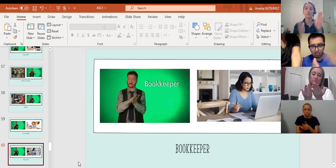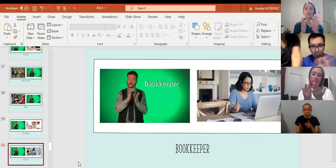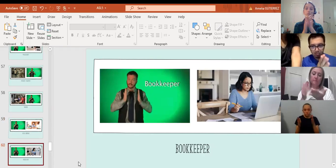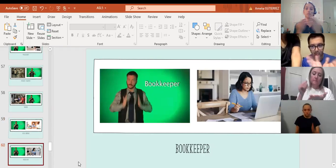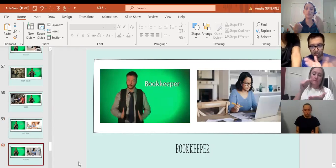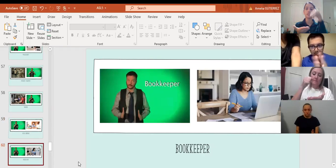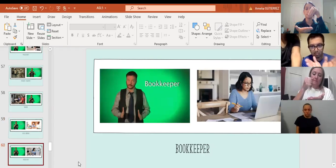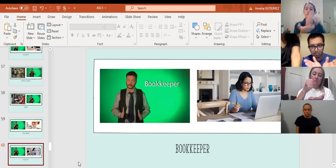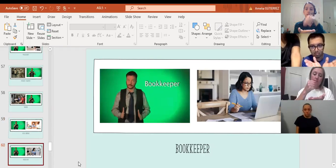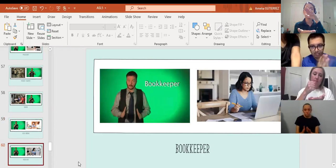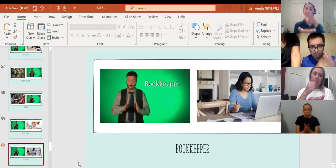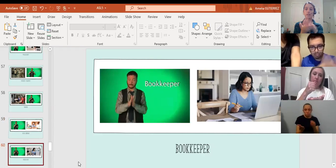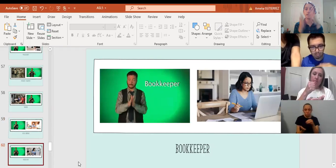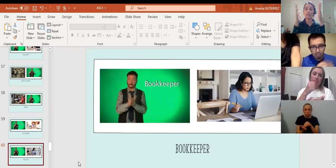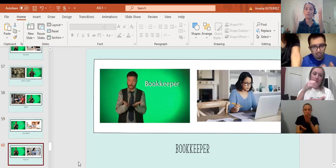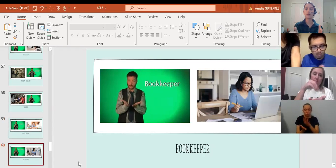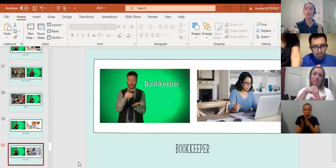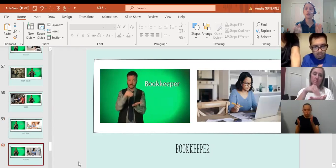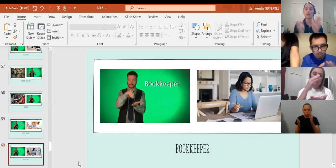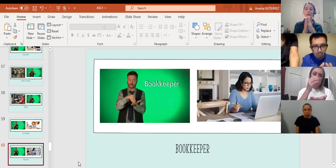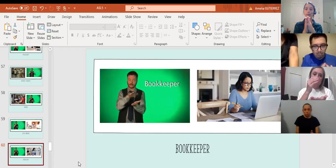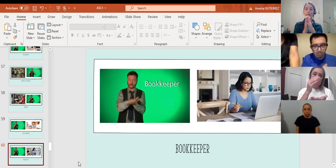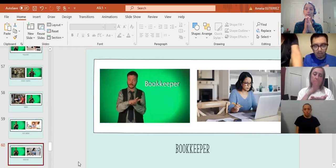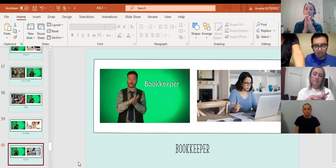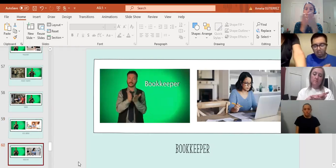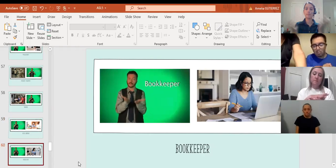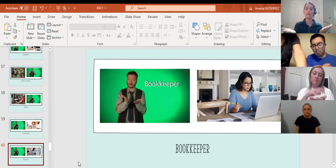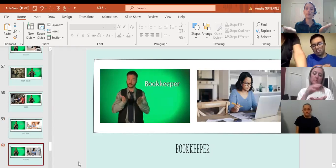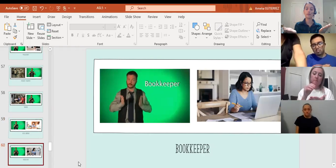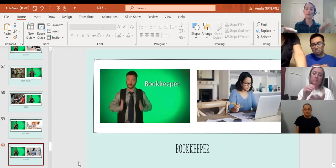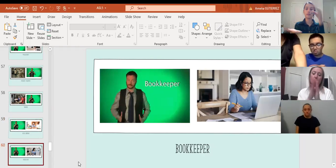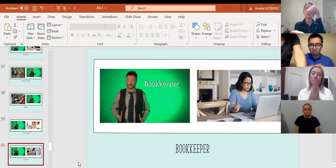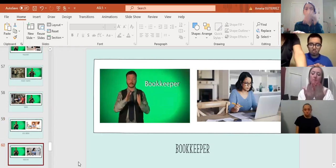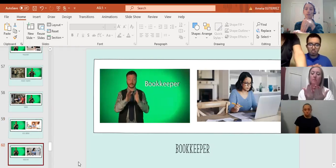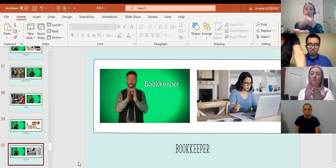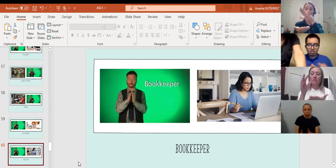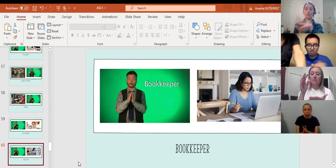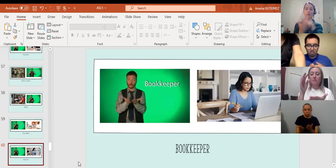person, so book, keeper, book,